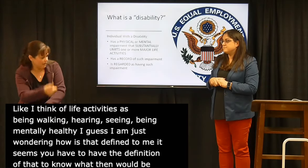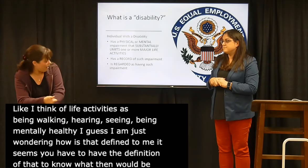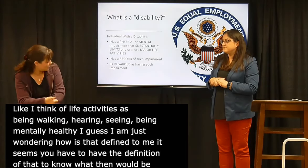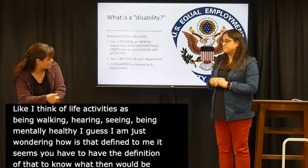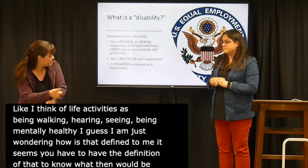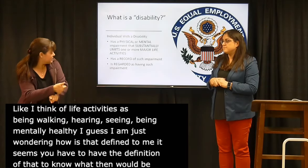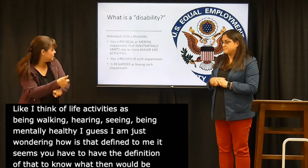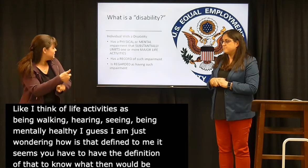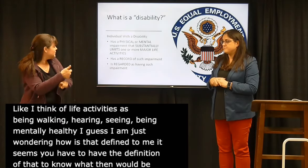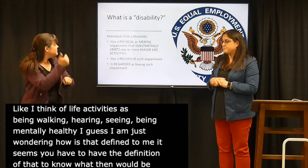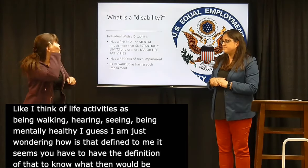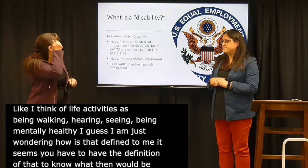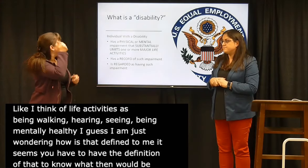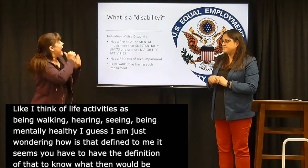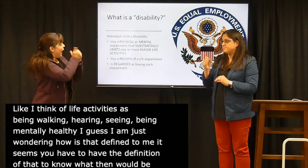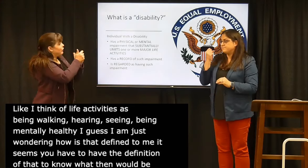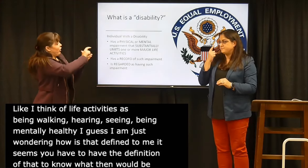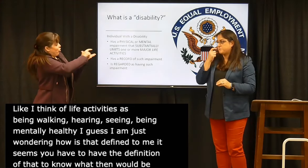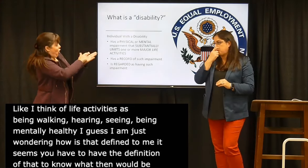We don't have to spend a lot of time on that.